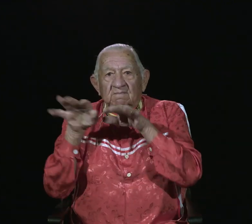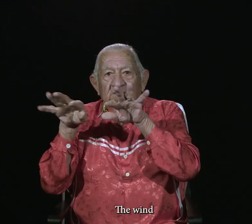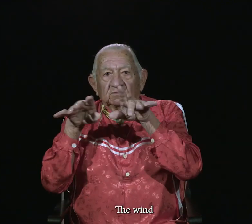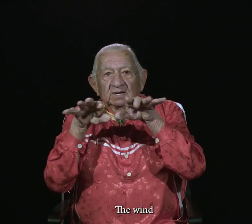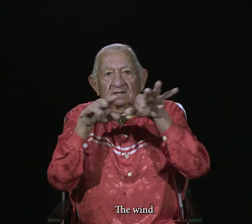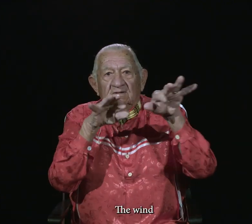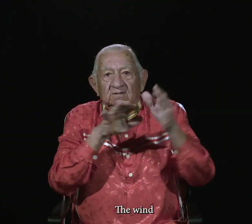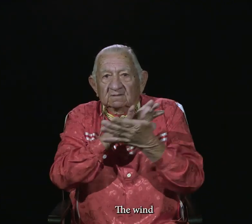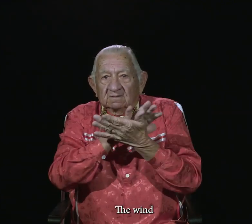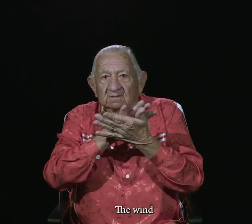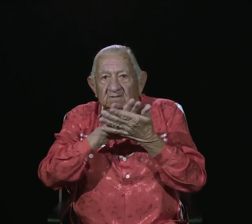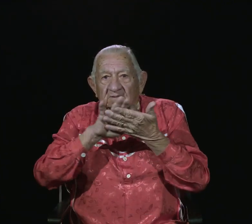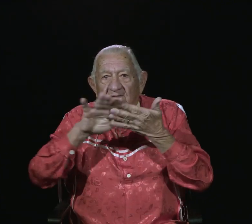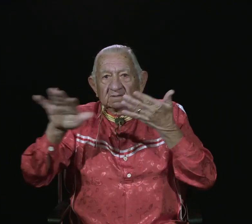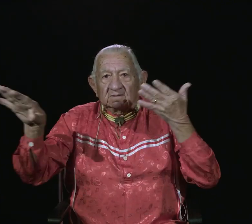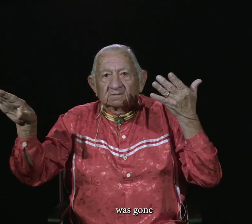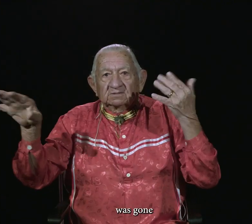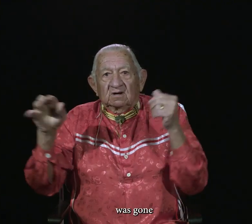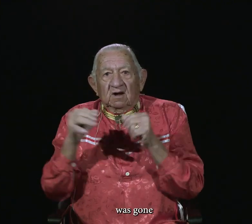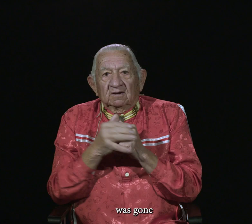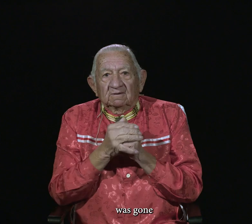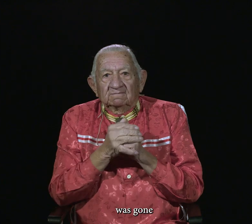The wind was gone.